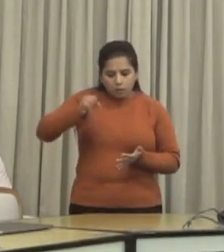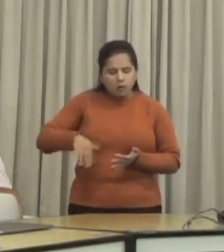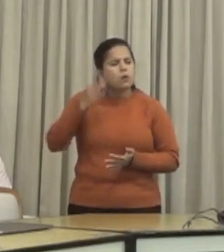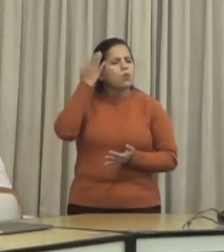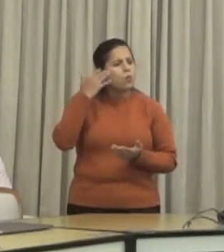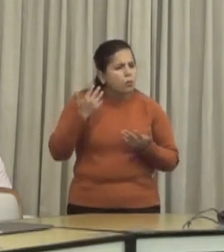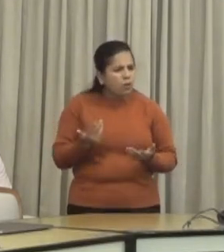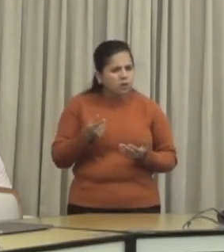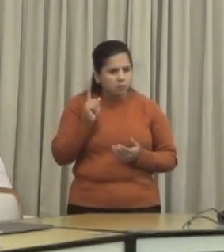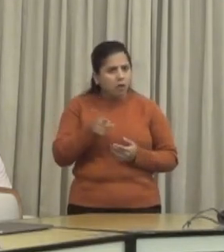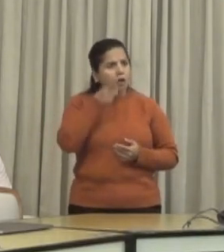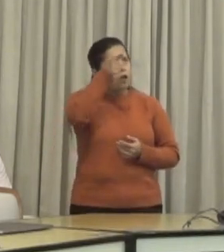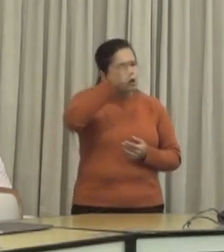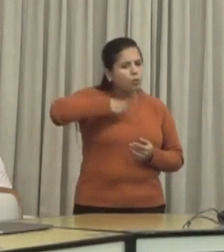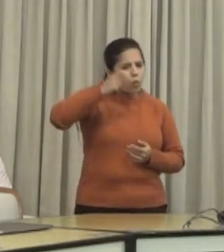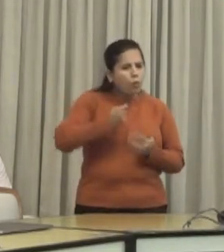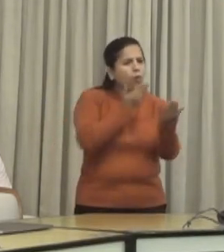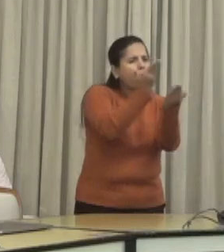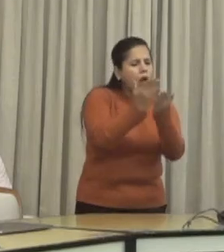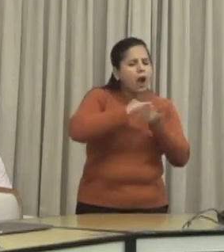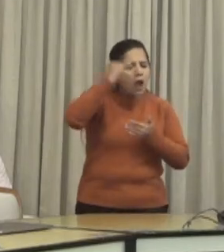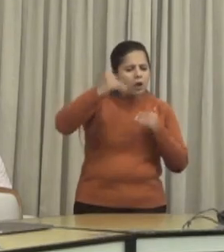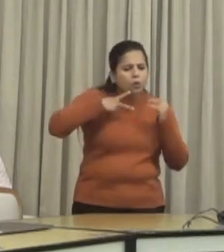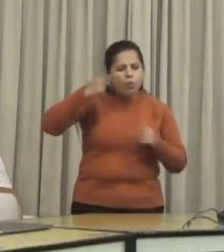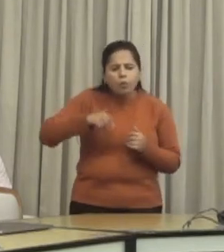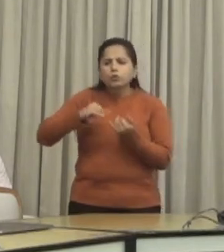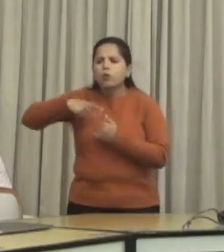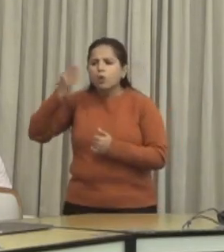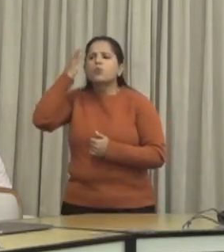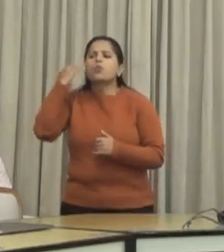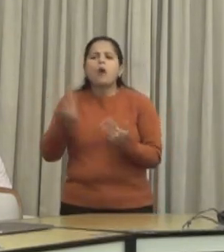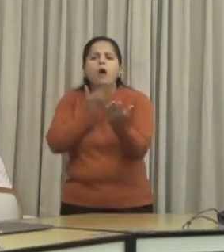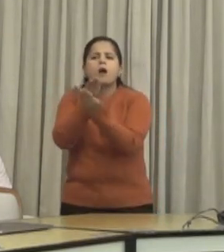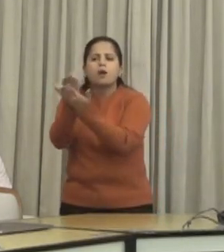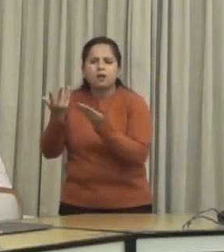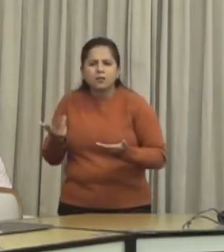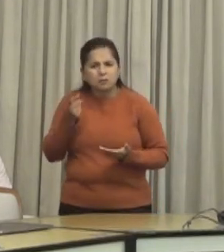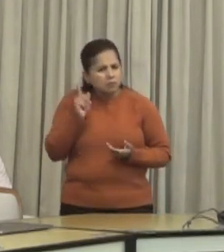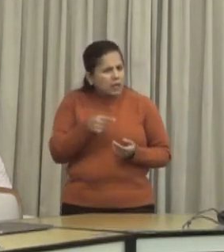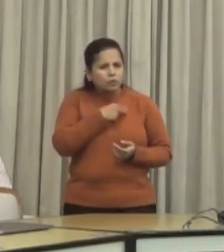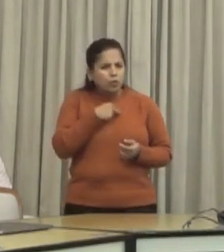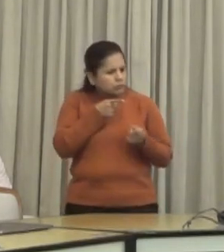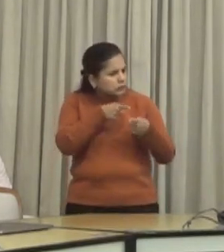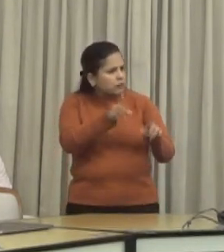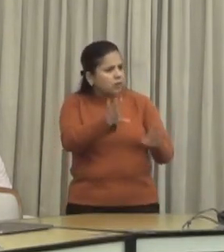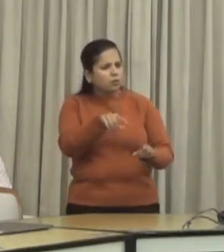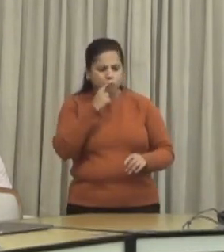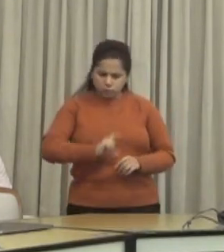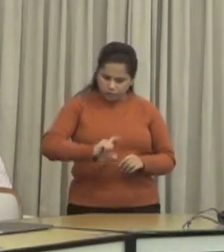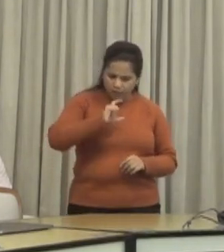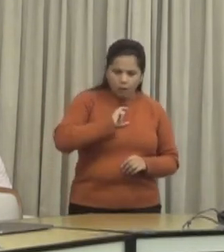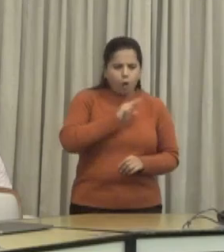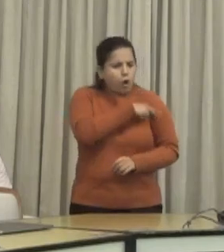should one have to knock the doors of the High Court and Supreme Court? I think this decision should be best left to doctors, competent doctors in the